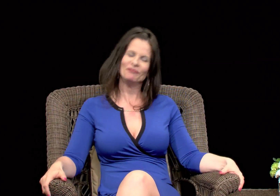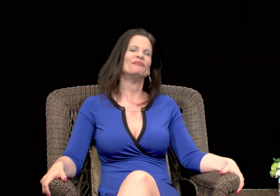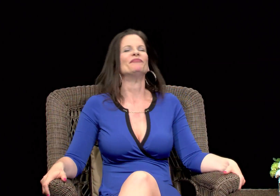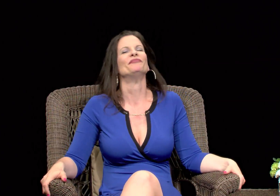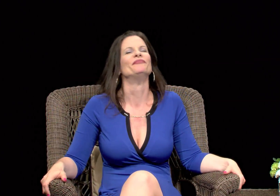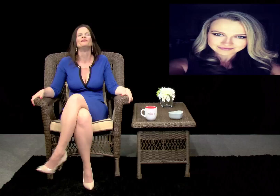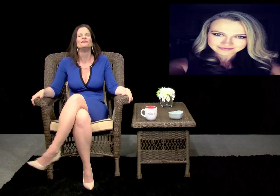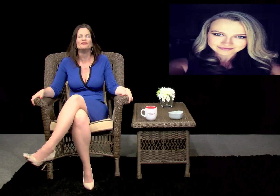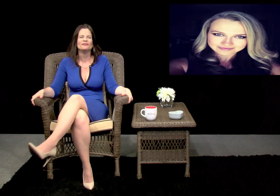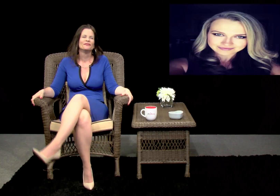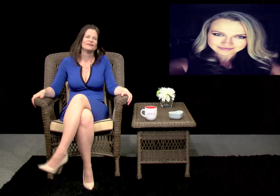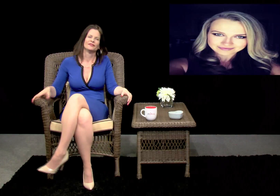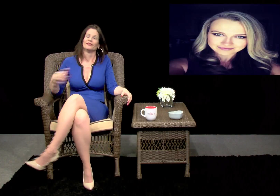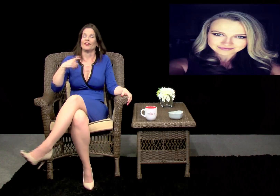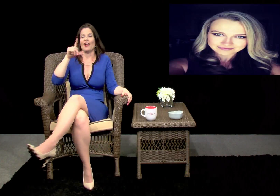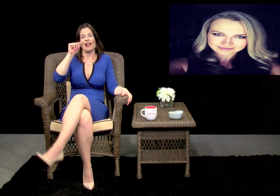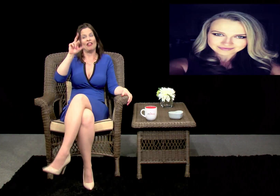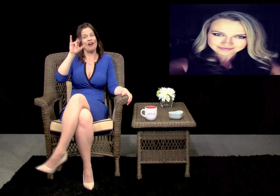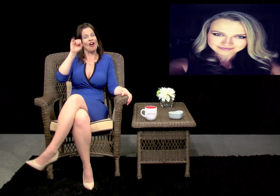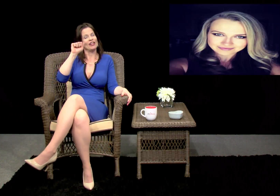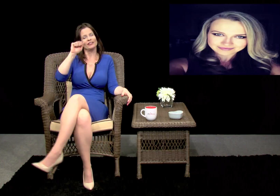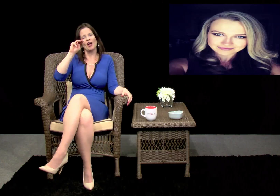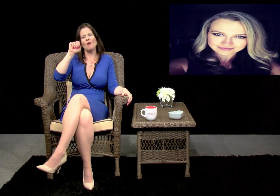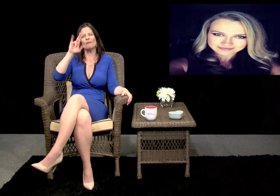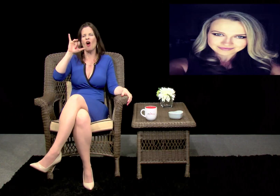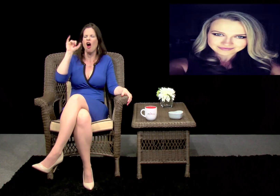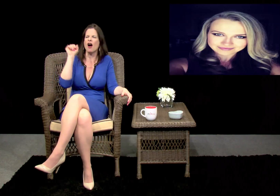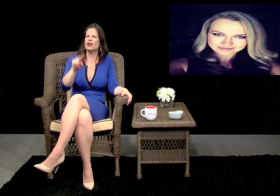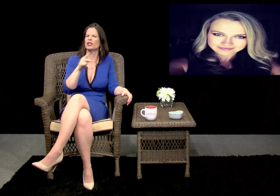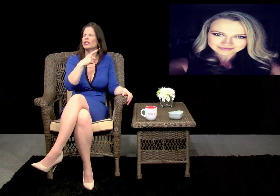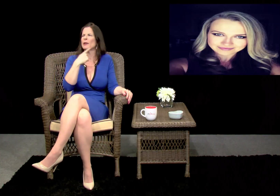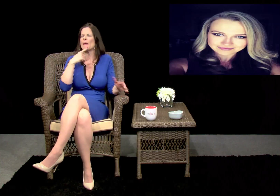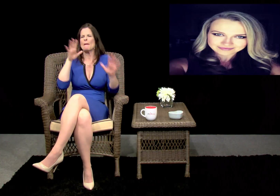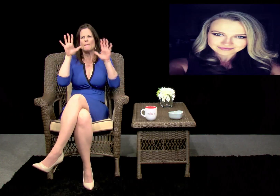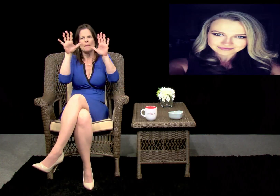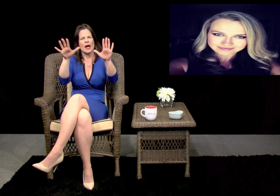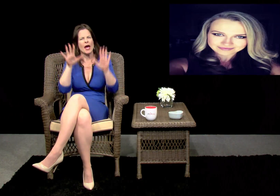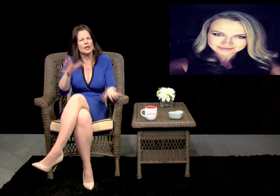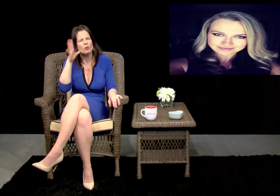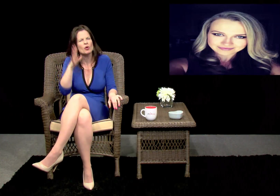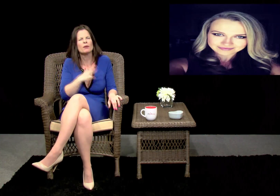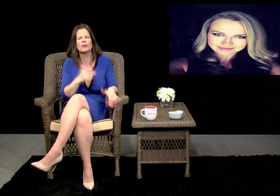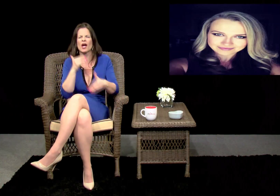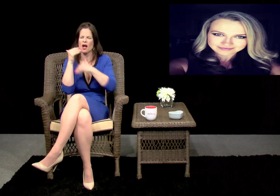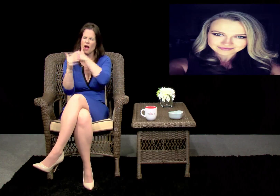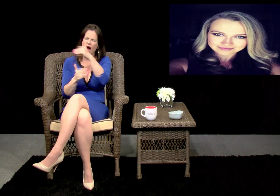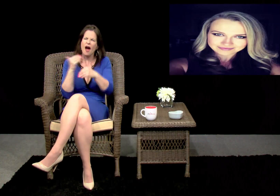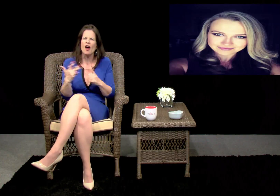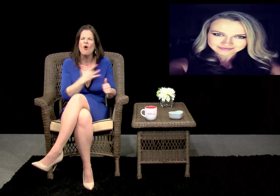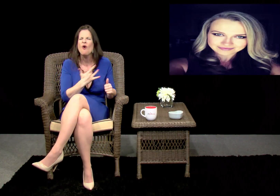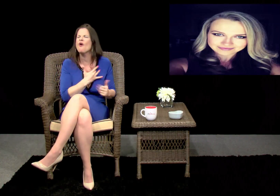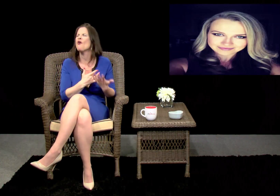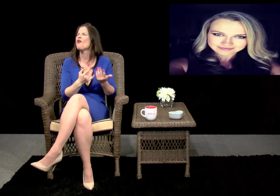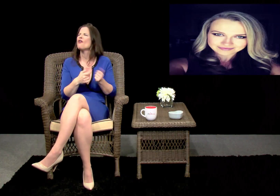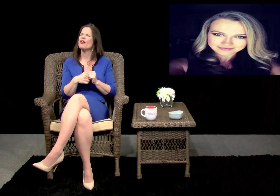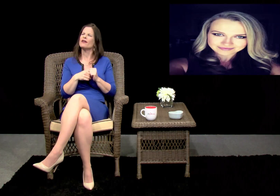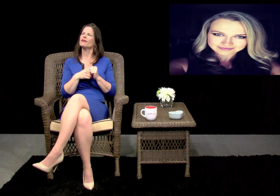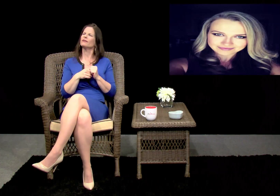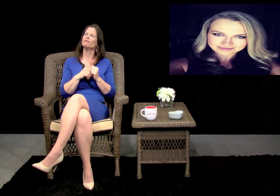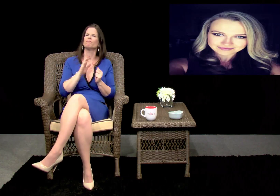the community and throughout history. So this is Larisa Martin. She's an amazing woman. She has a kind